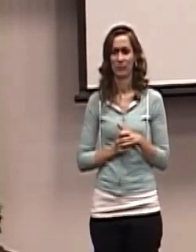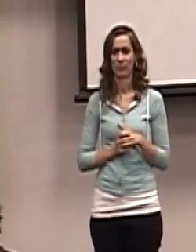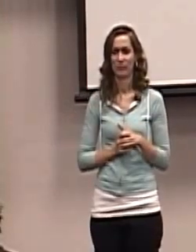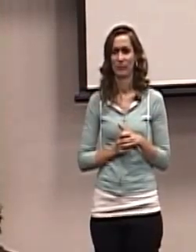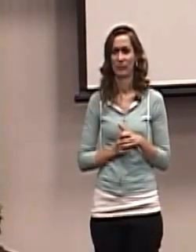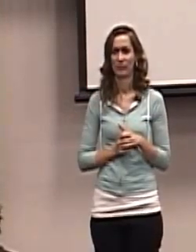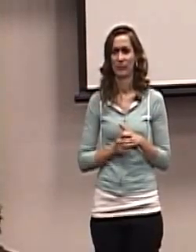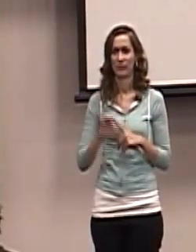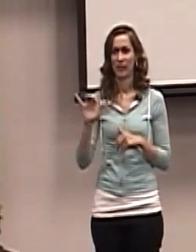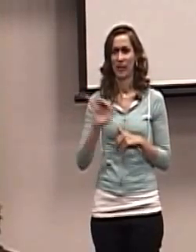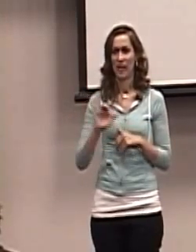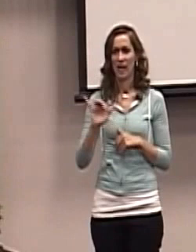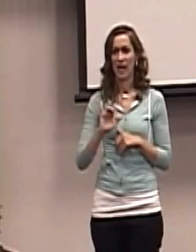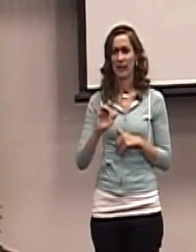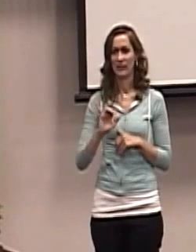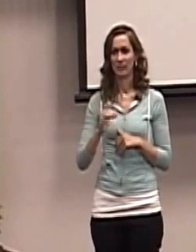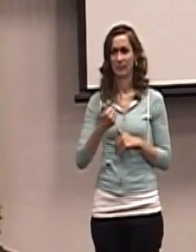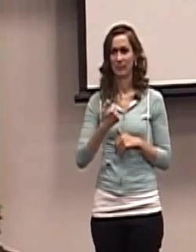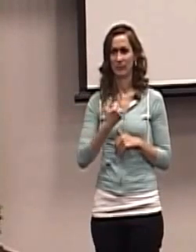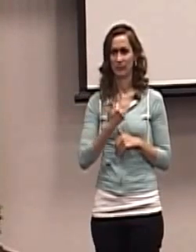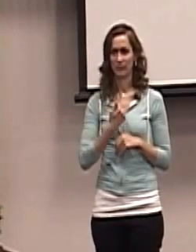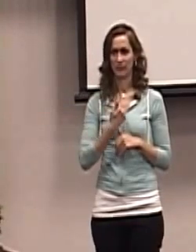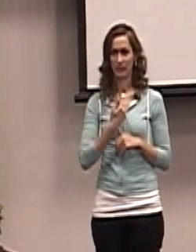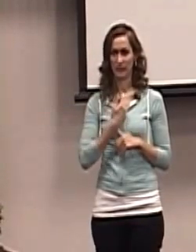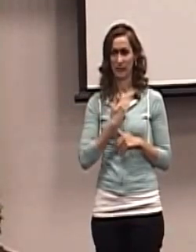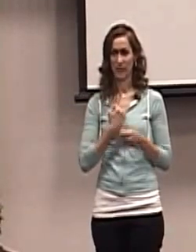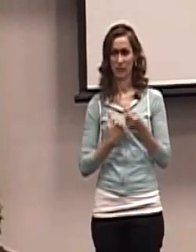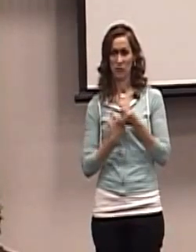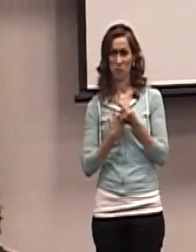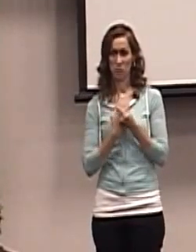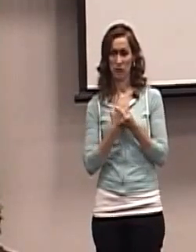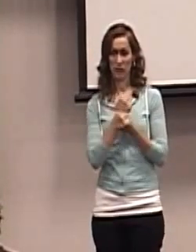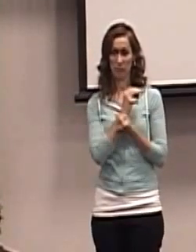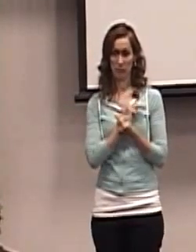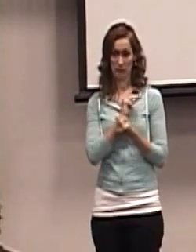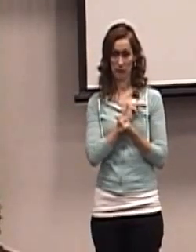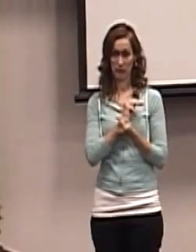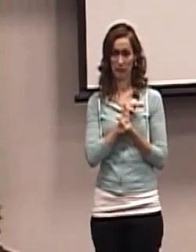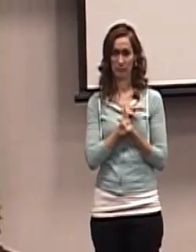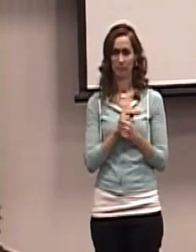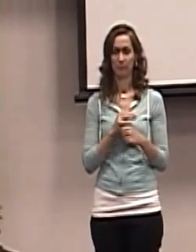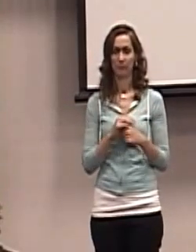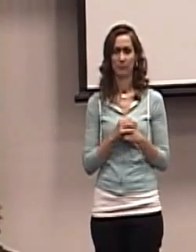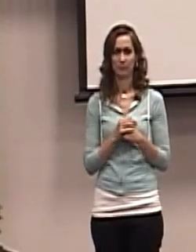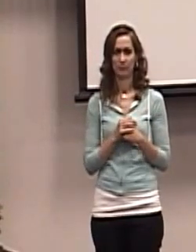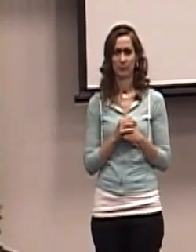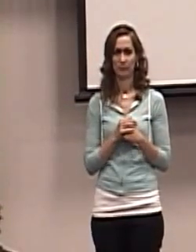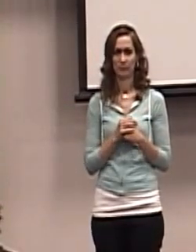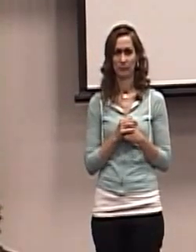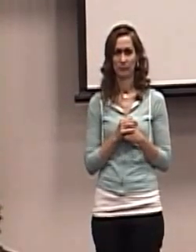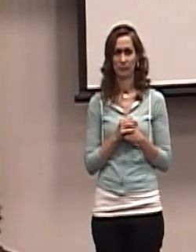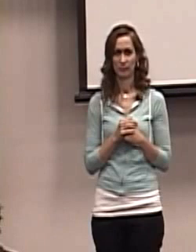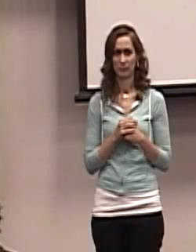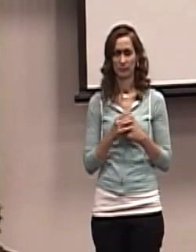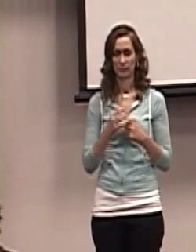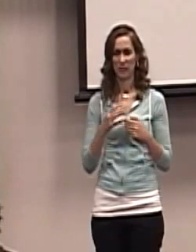As vocational missionaries, I'd like to give you some idea of what you can do, and the best way for me to do that is, what did we